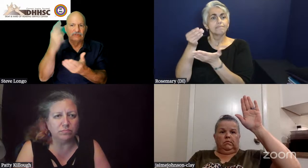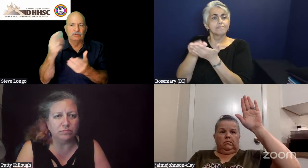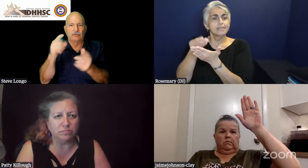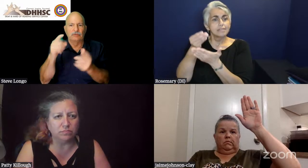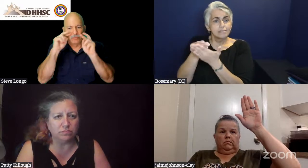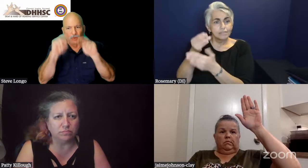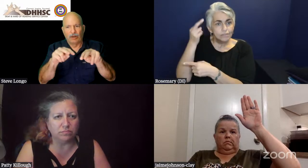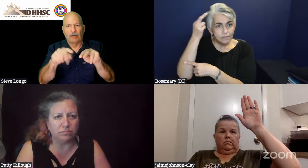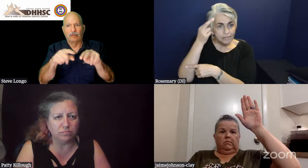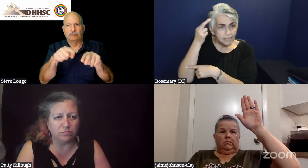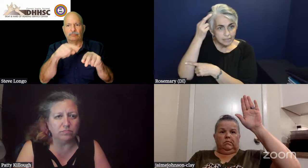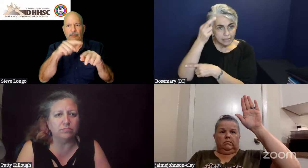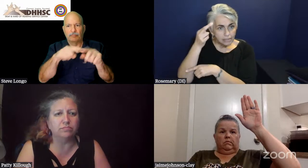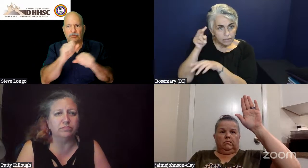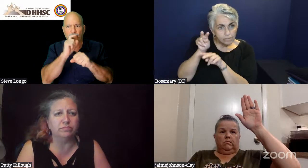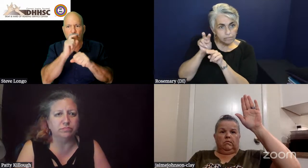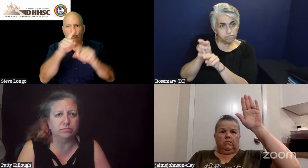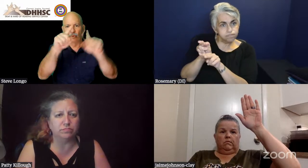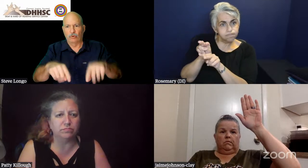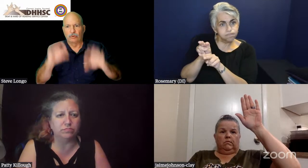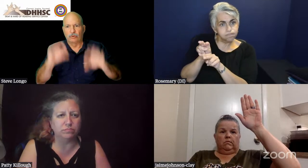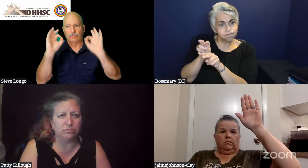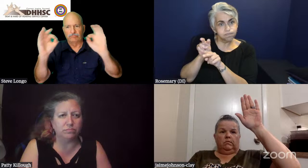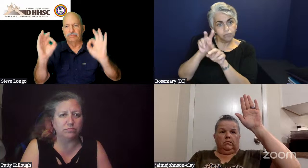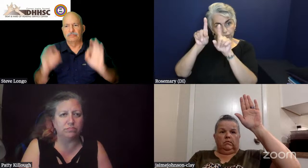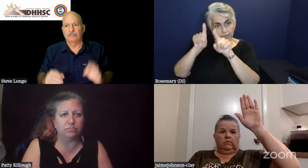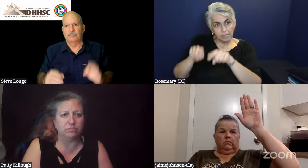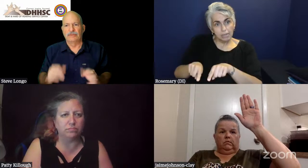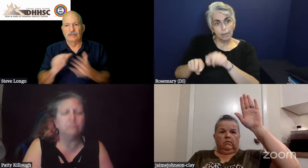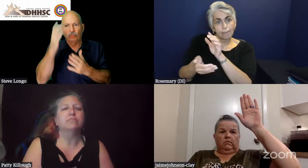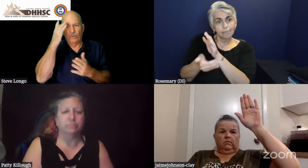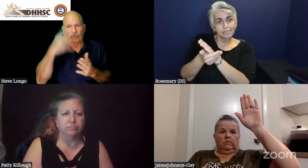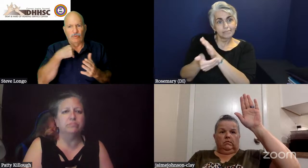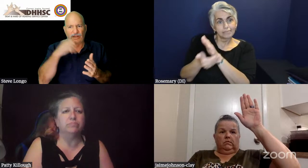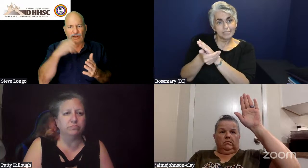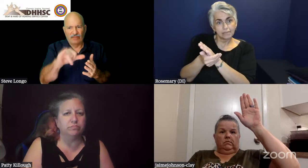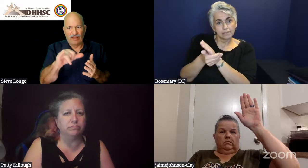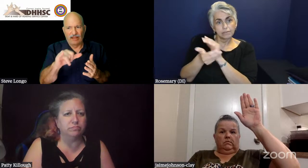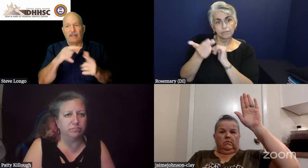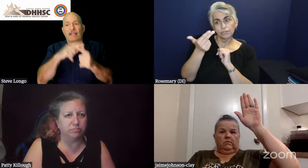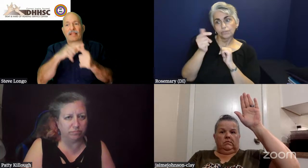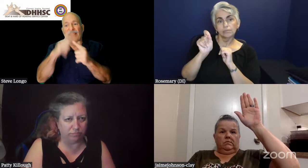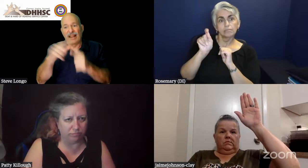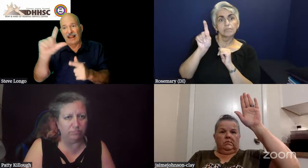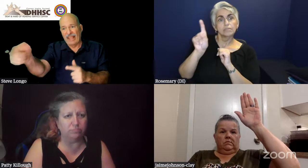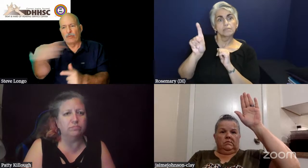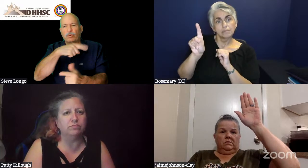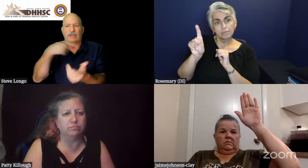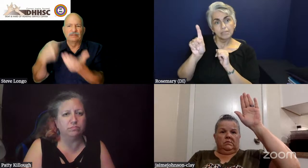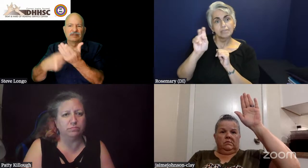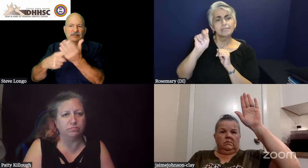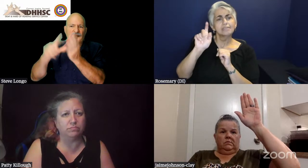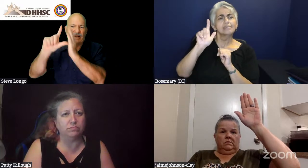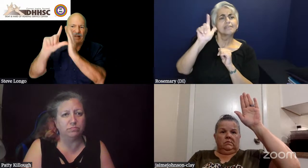Michelle has, for funding reasons, she has to watch the amendments.